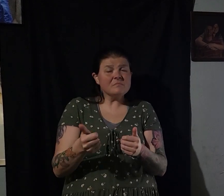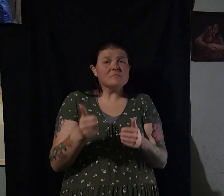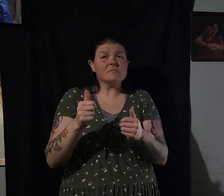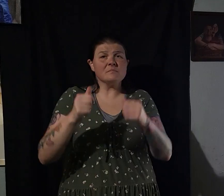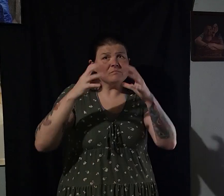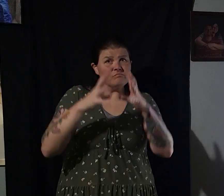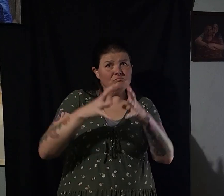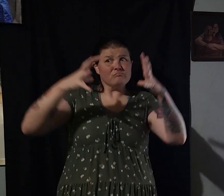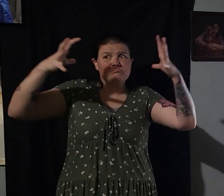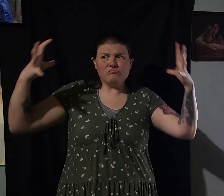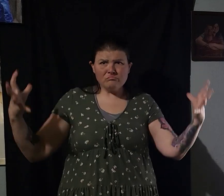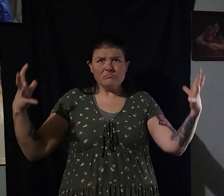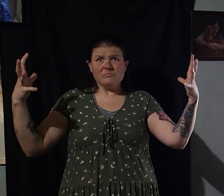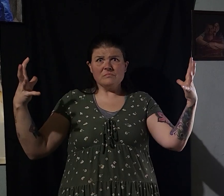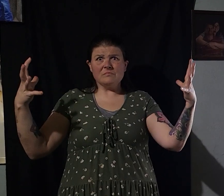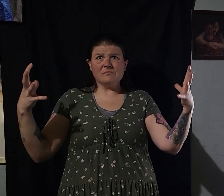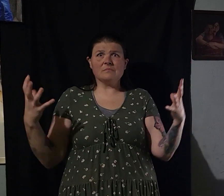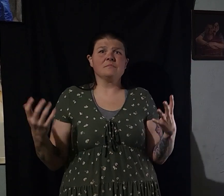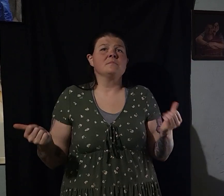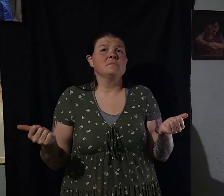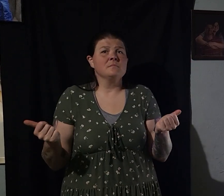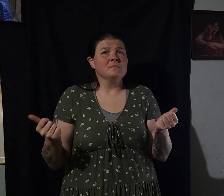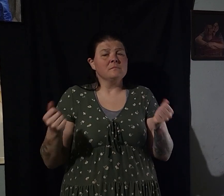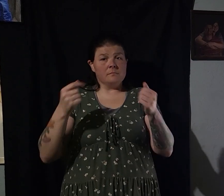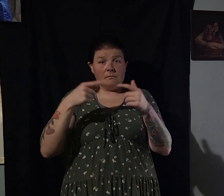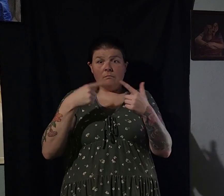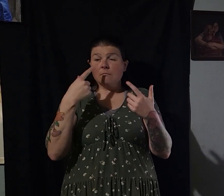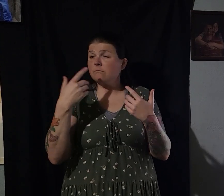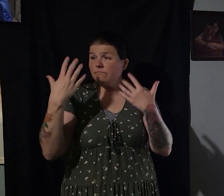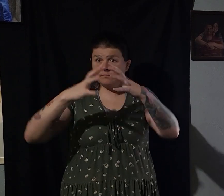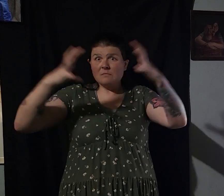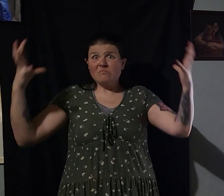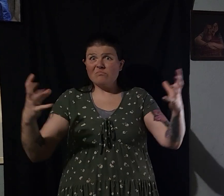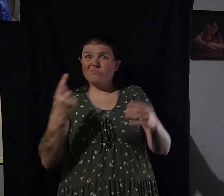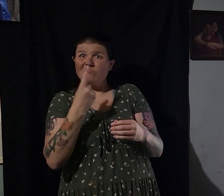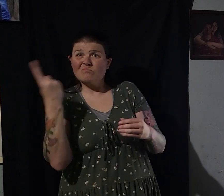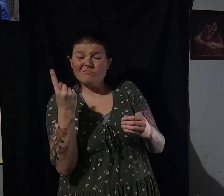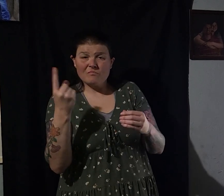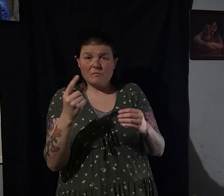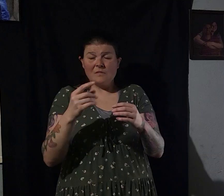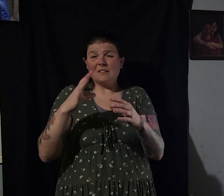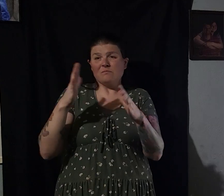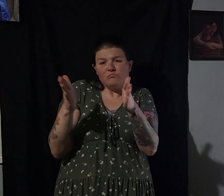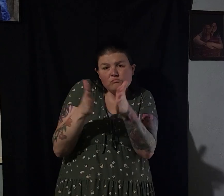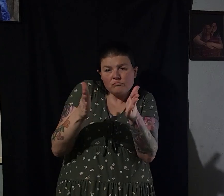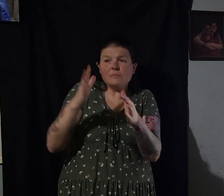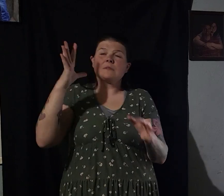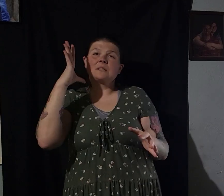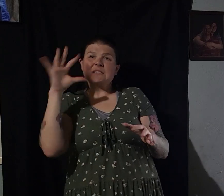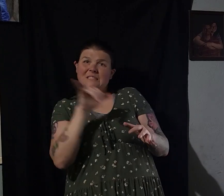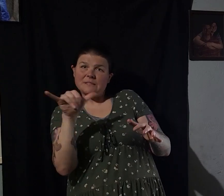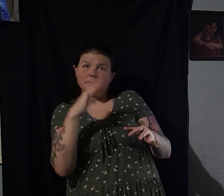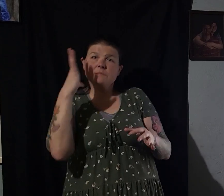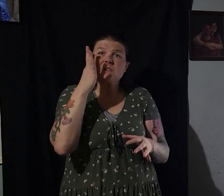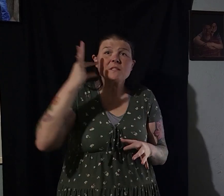It's not that they're all that big. The biggest is only about the size of a rather small cat. It's